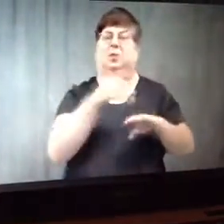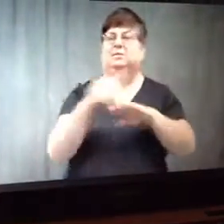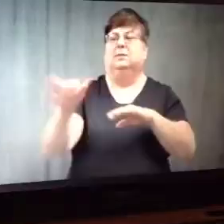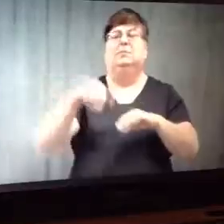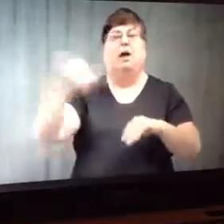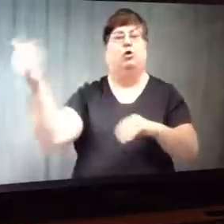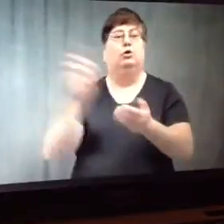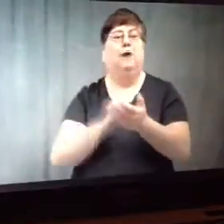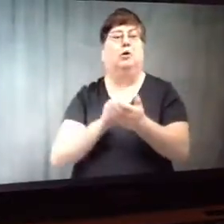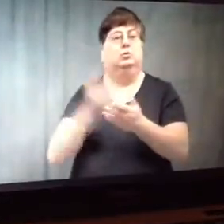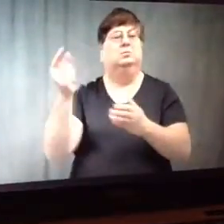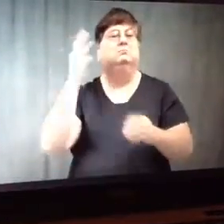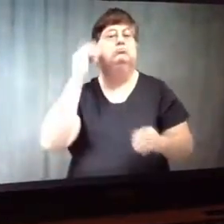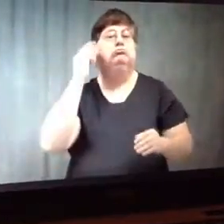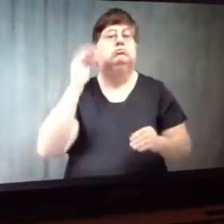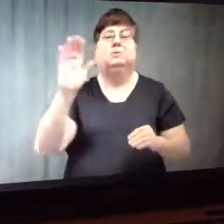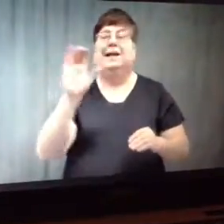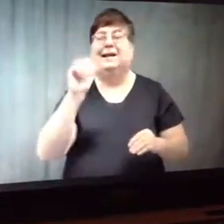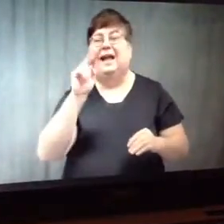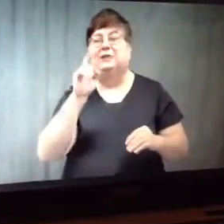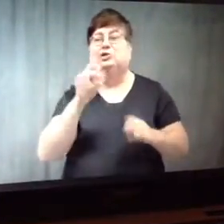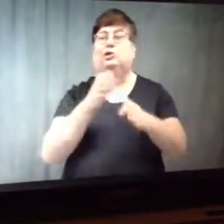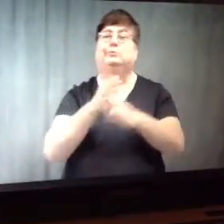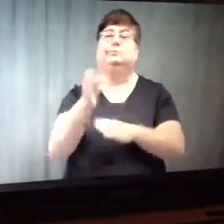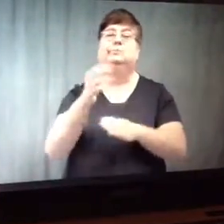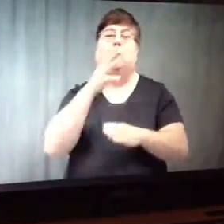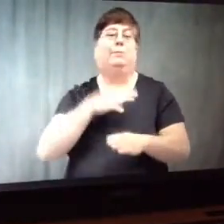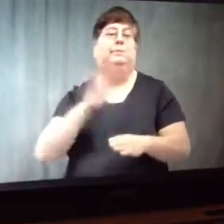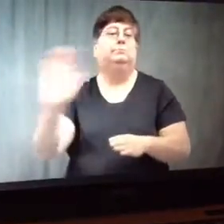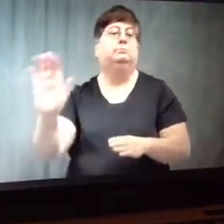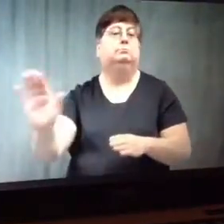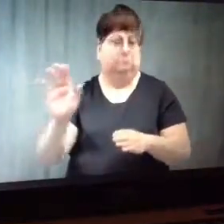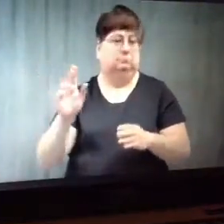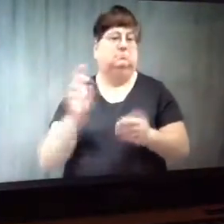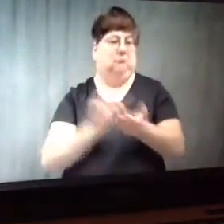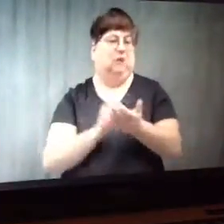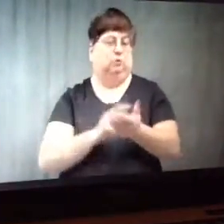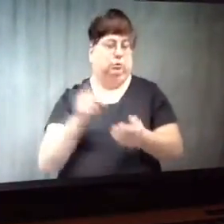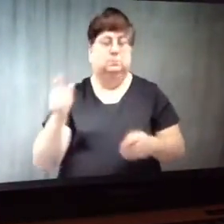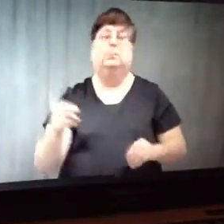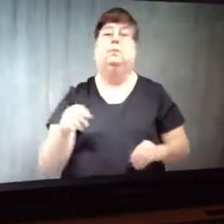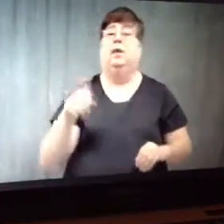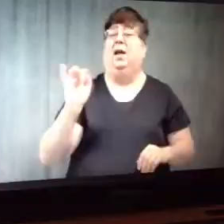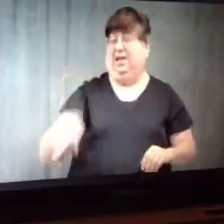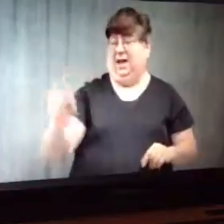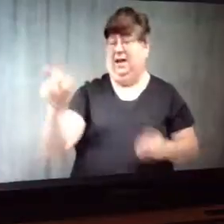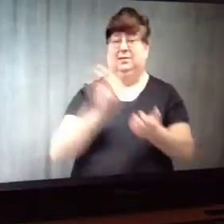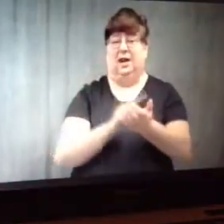So they're trying to figure out kind of what's going on. So they sent me to a specialist, a cancer specialist.